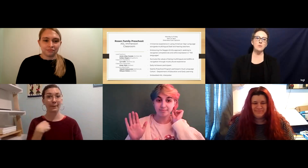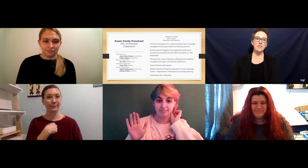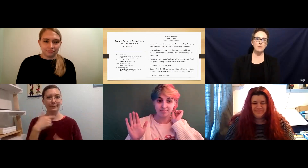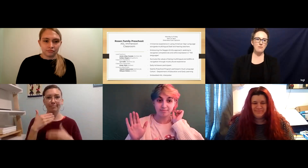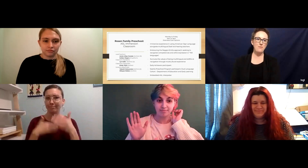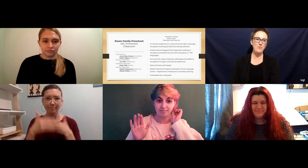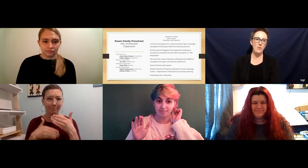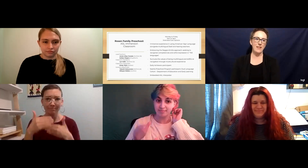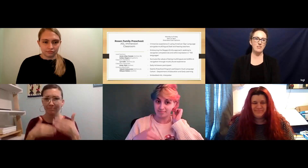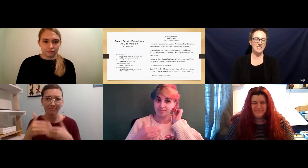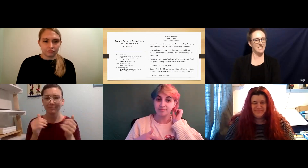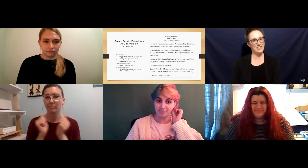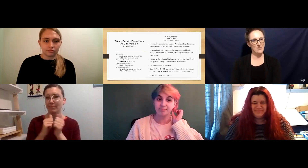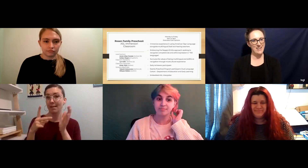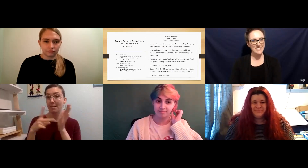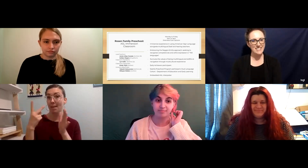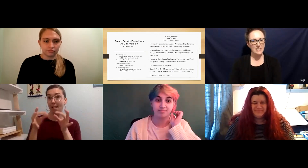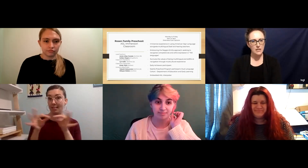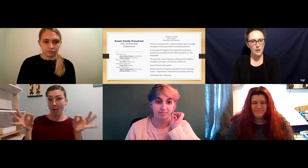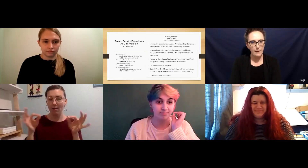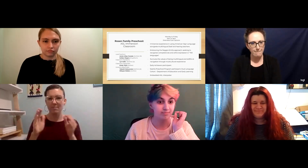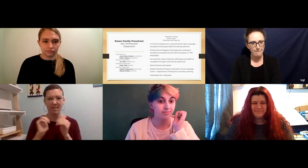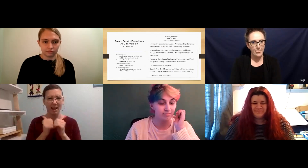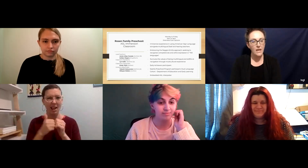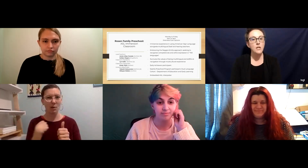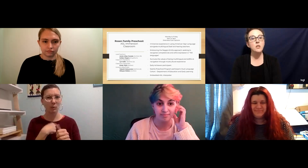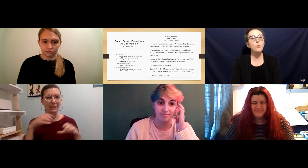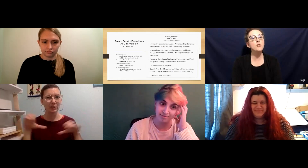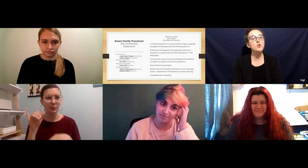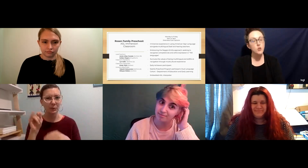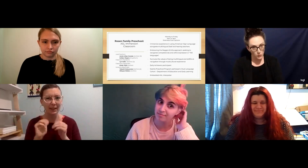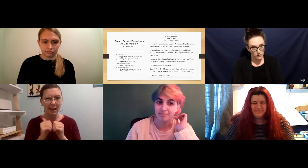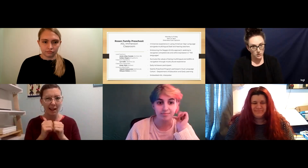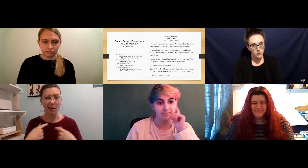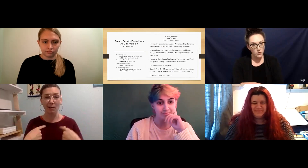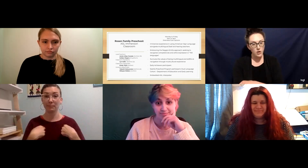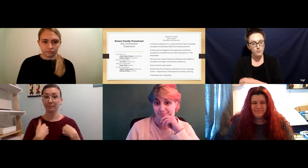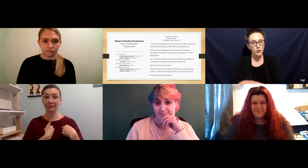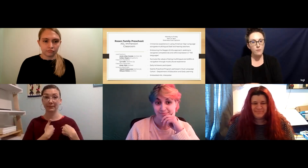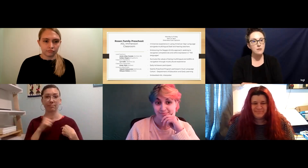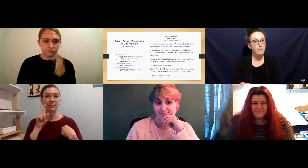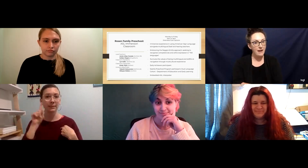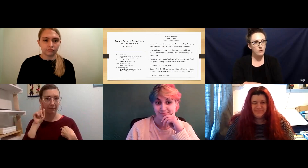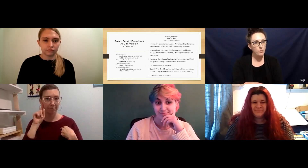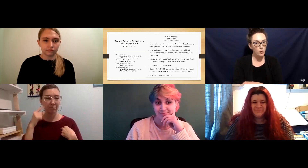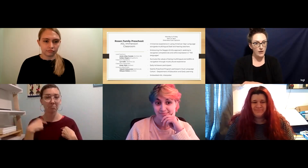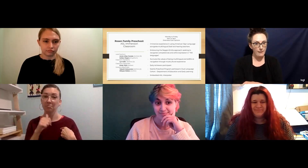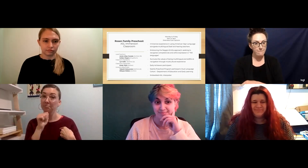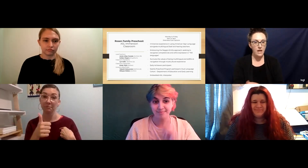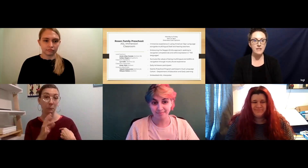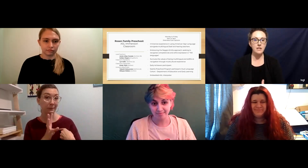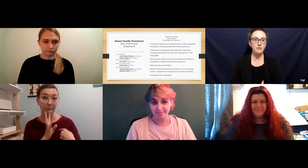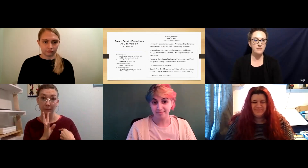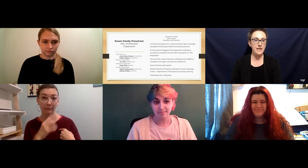Because we speak more languages here in the US. So we do structure our program as a bilingual program.